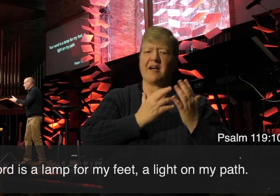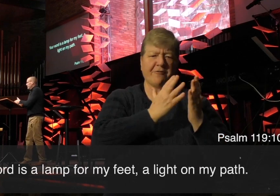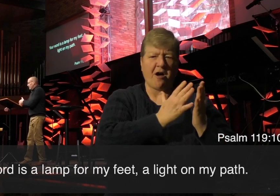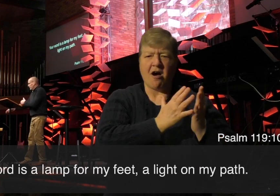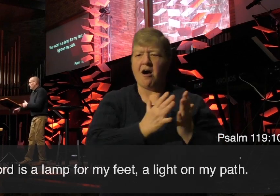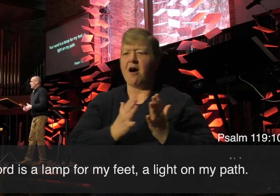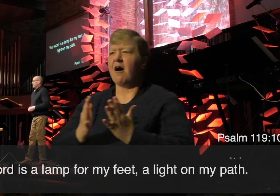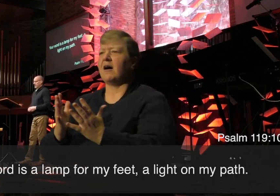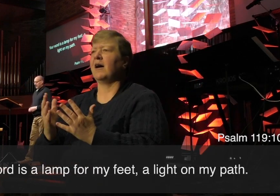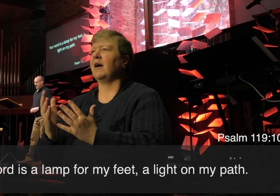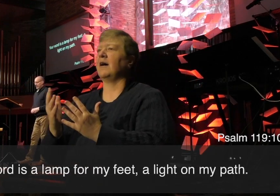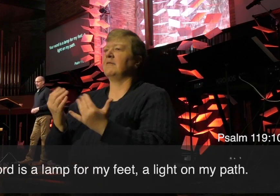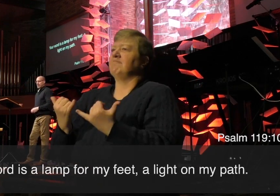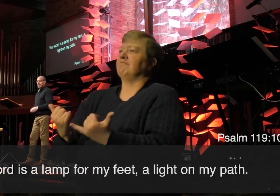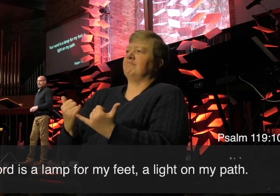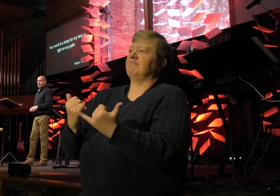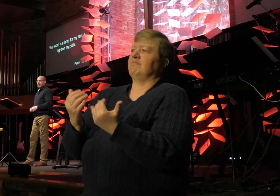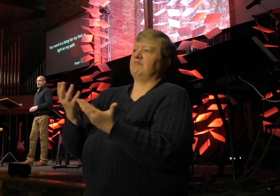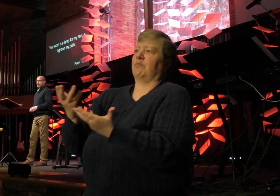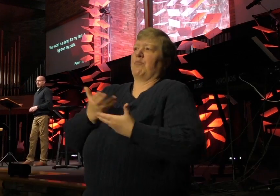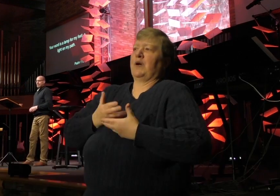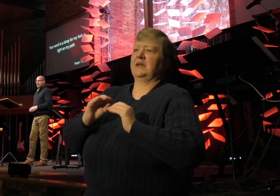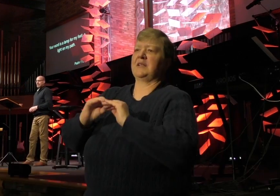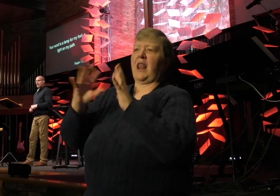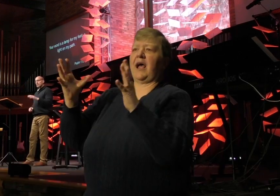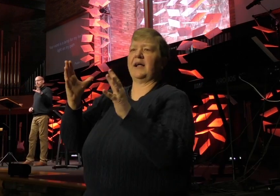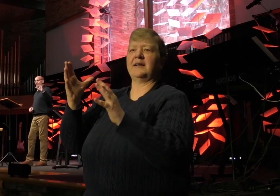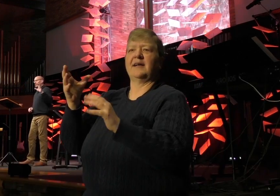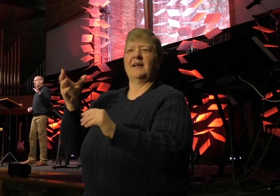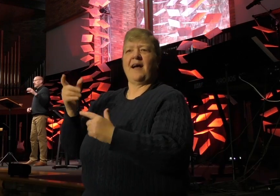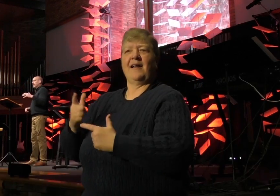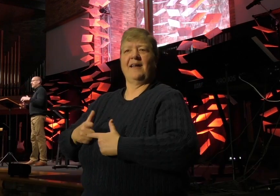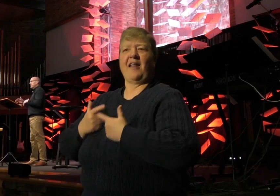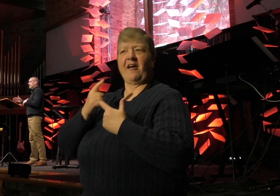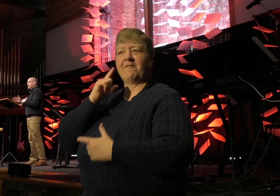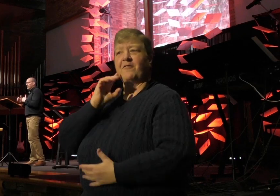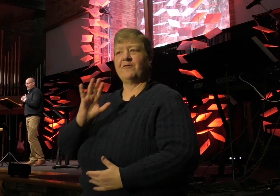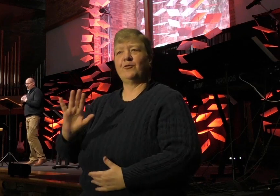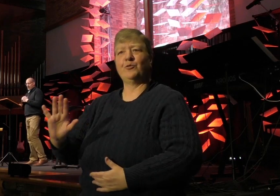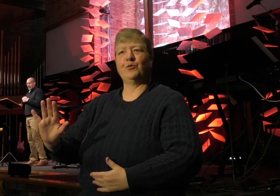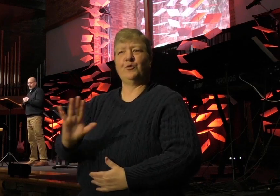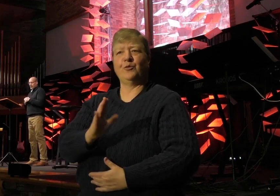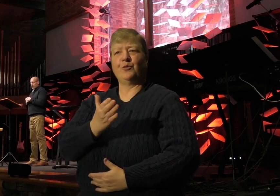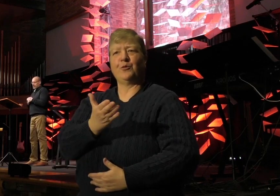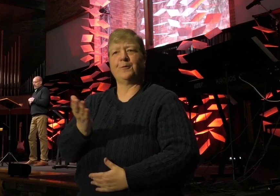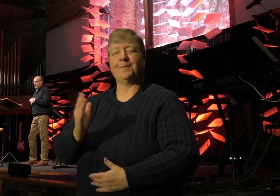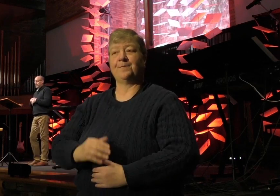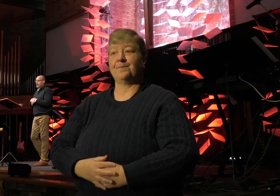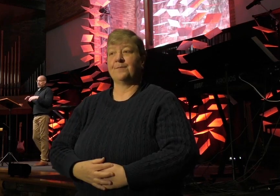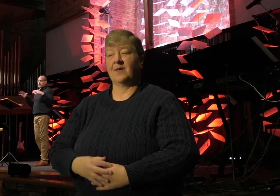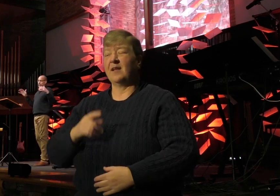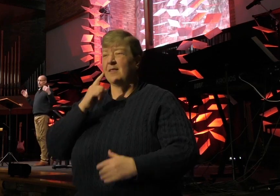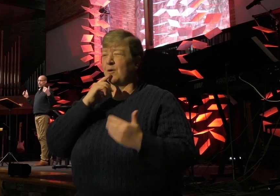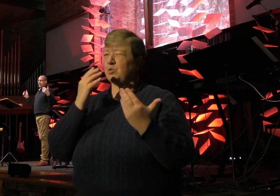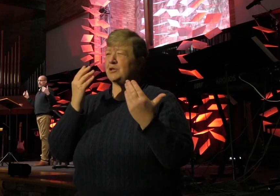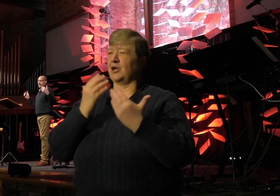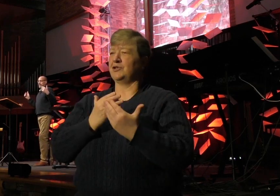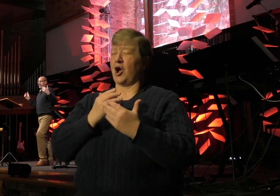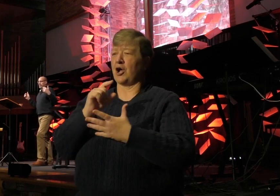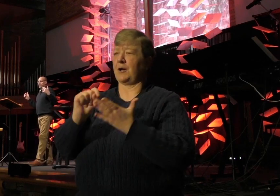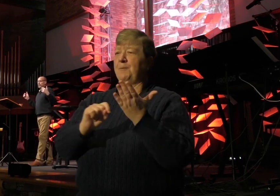life to your life. There was a very dark time in the history of God's people, in the history of the